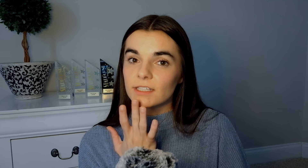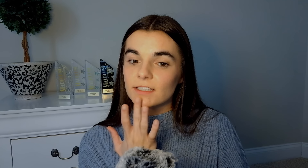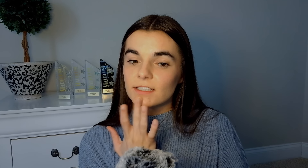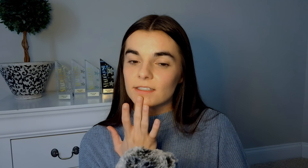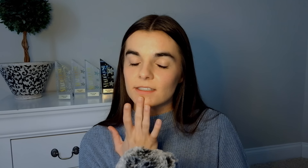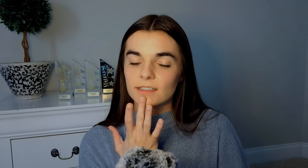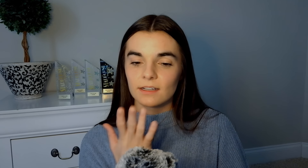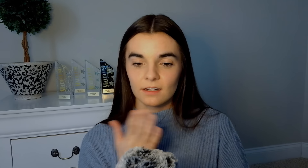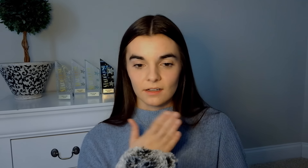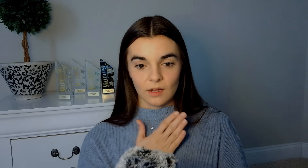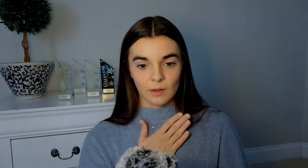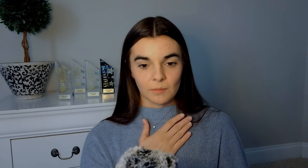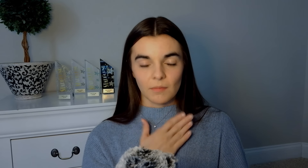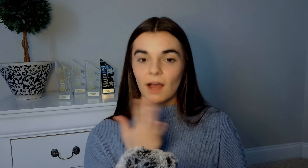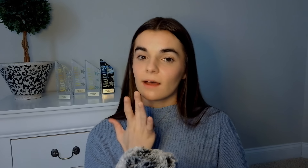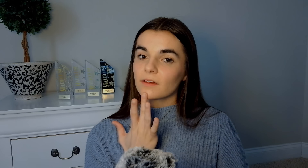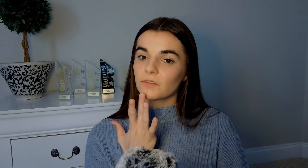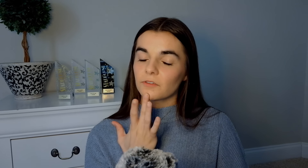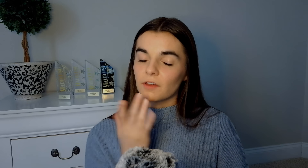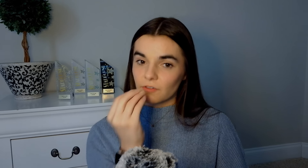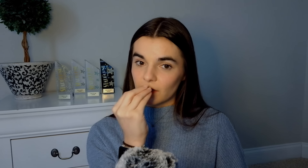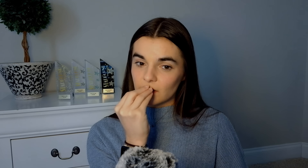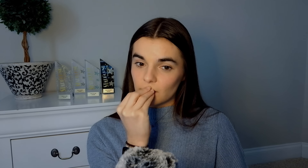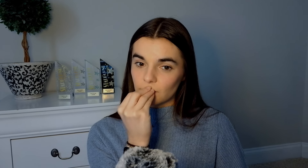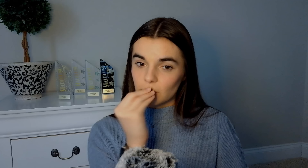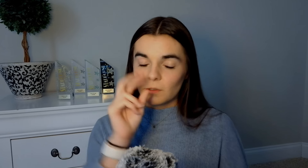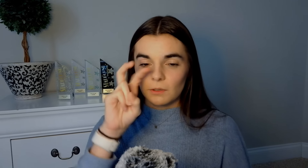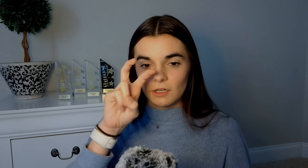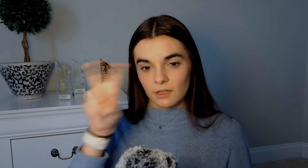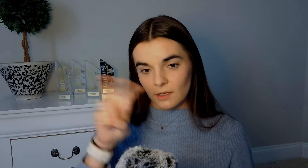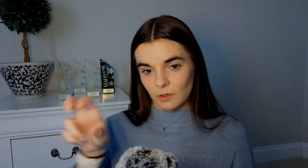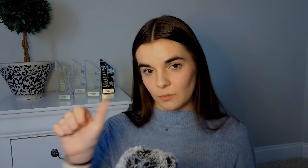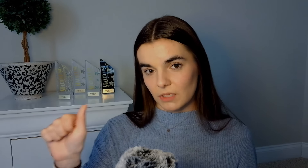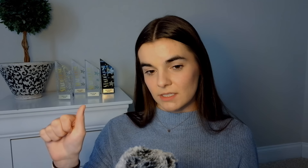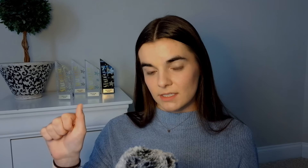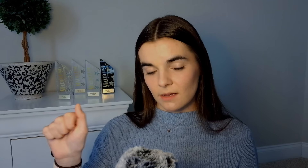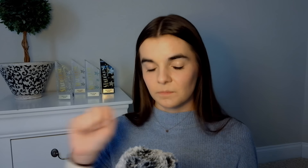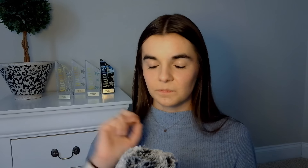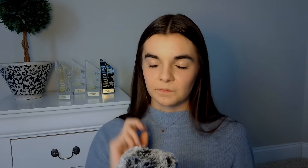Favorite. My favorite food. Pizza.